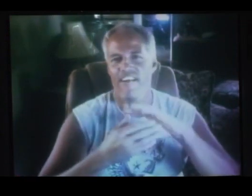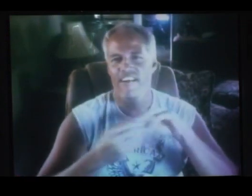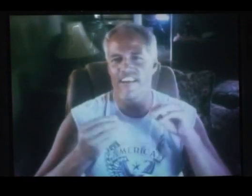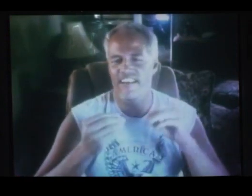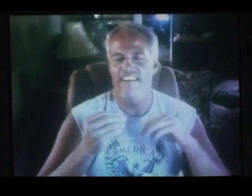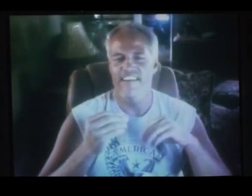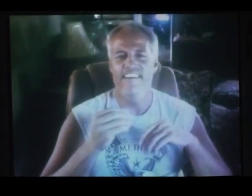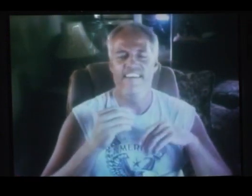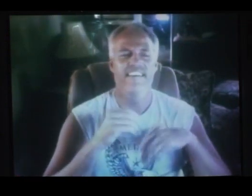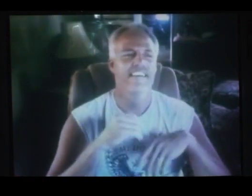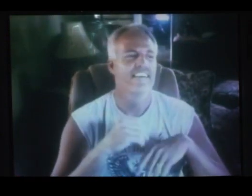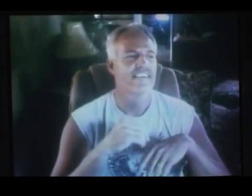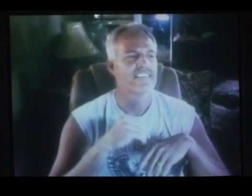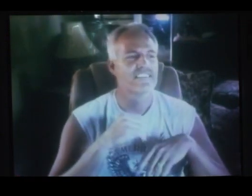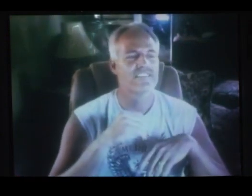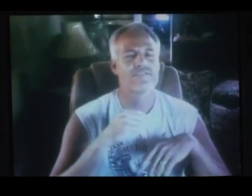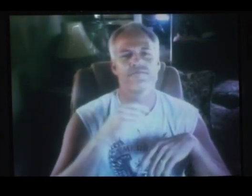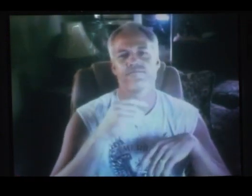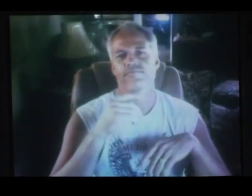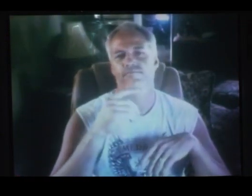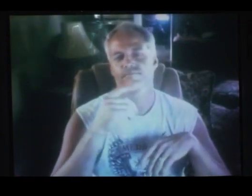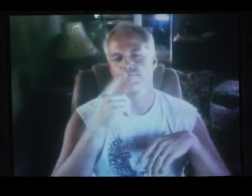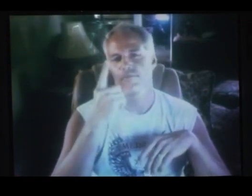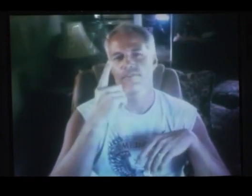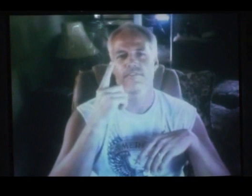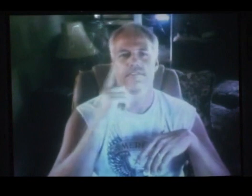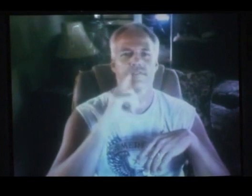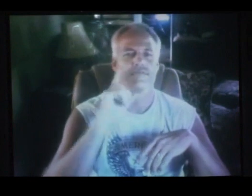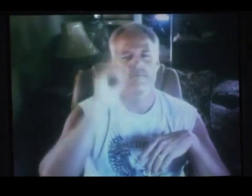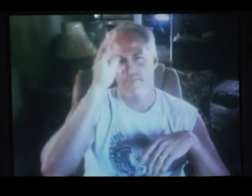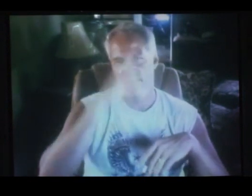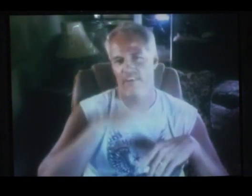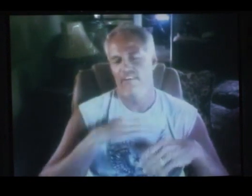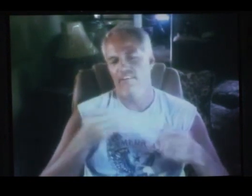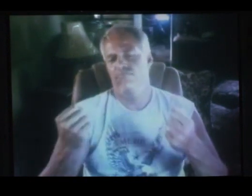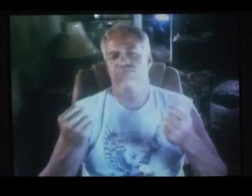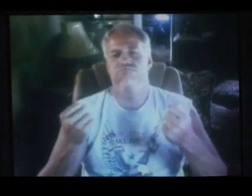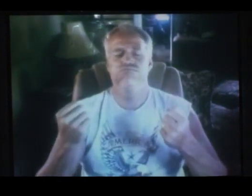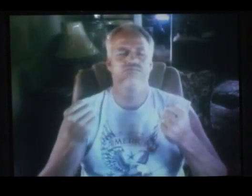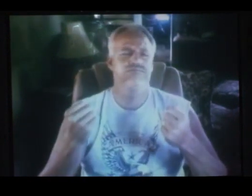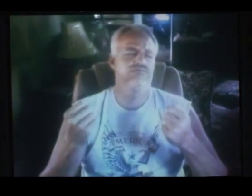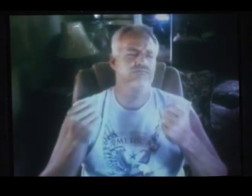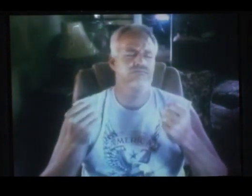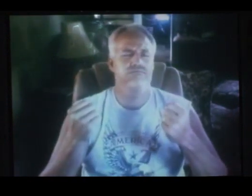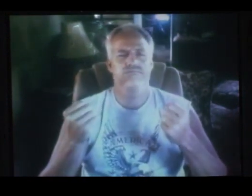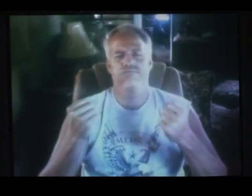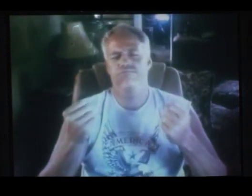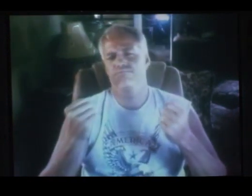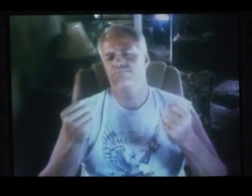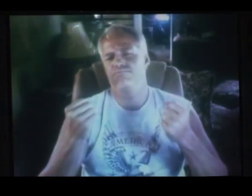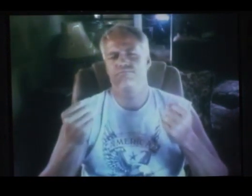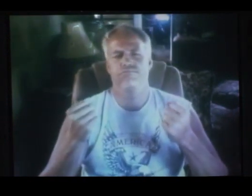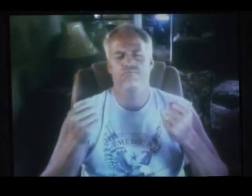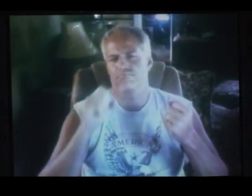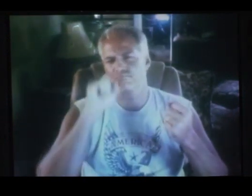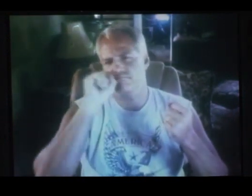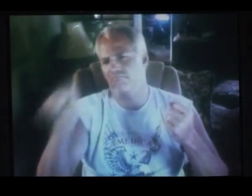doing. stories. Oh. This is horrible. So this one deaf man, okay, so he's driving along and, you